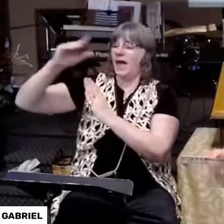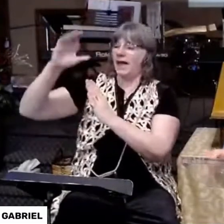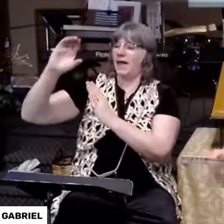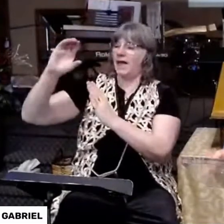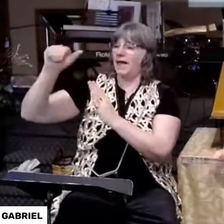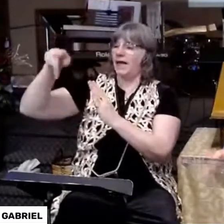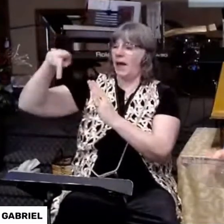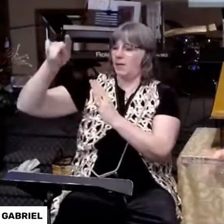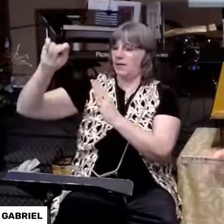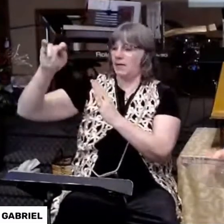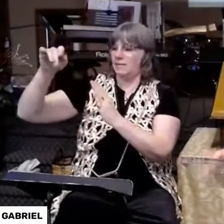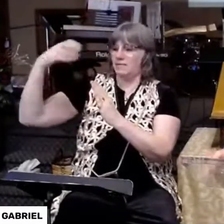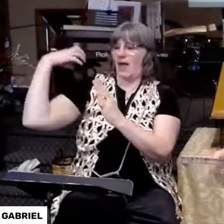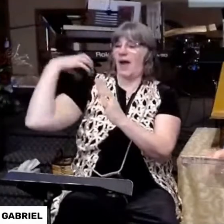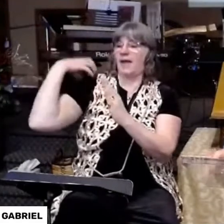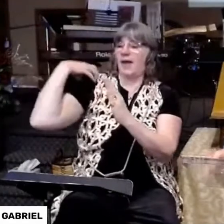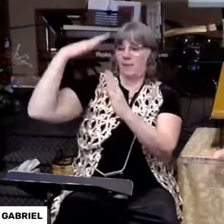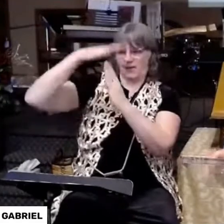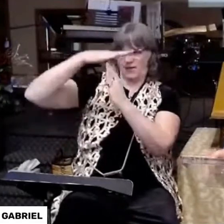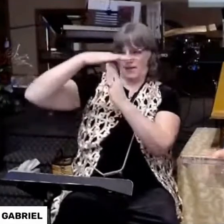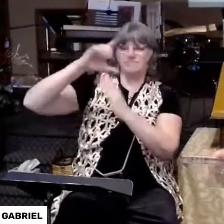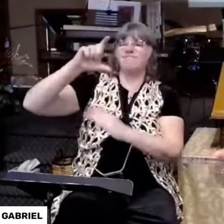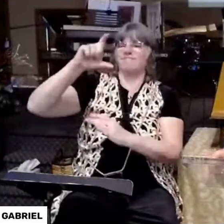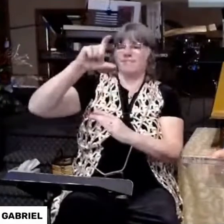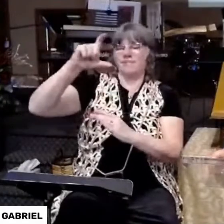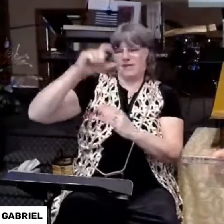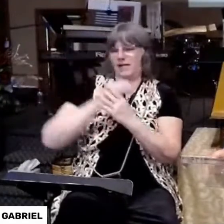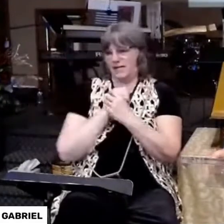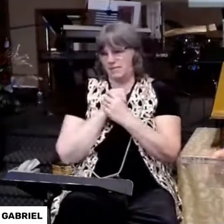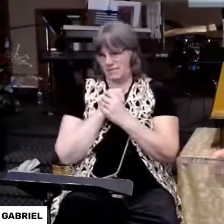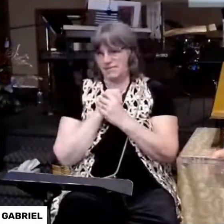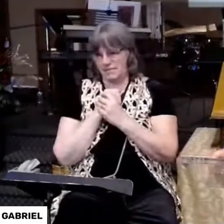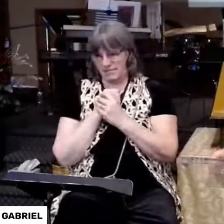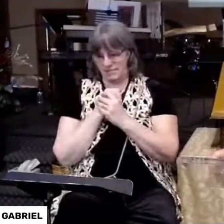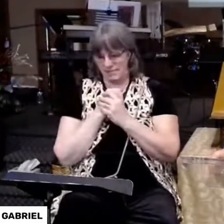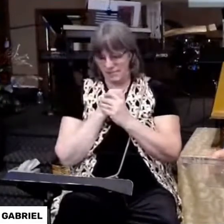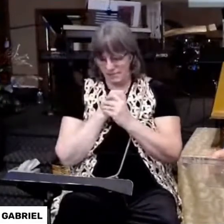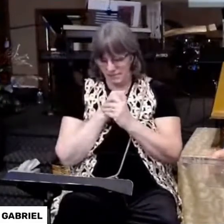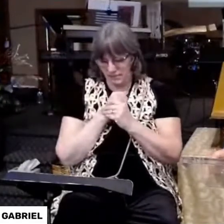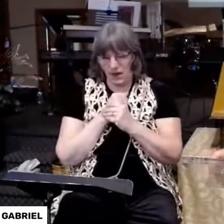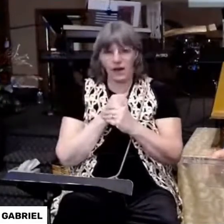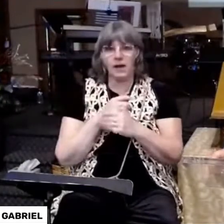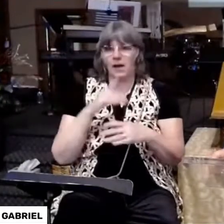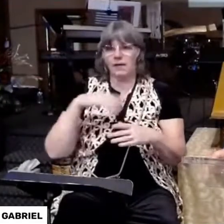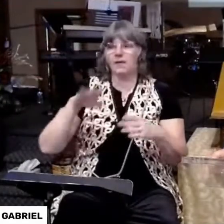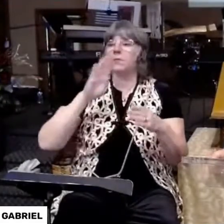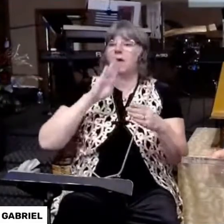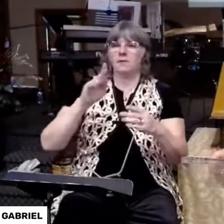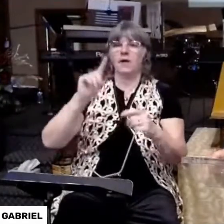done usually for the purpose of instructing.